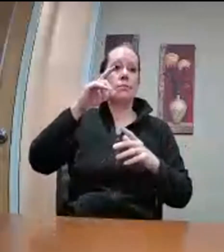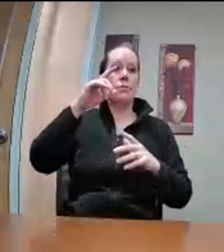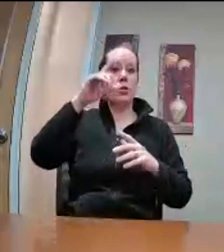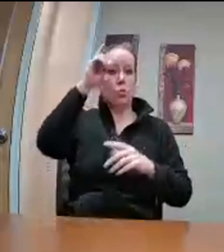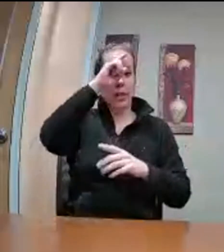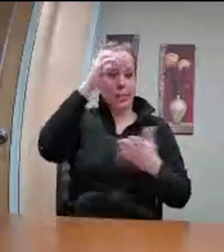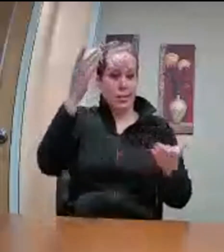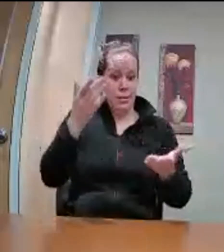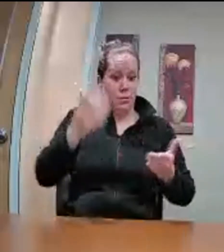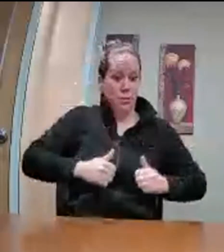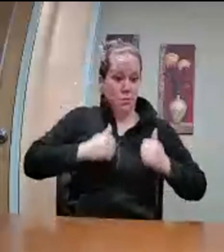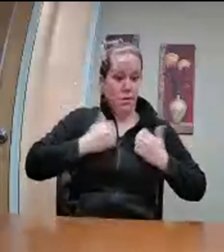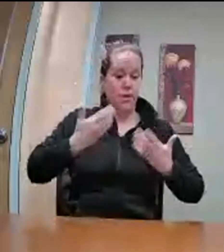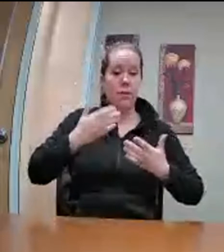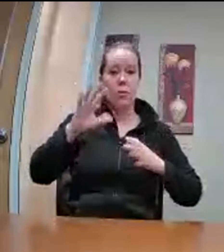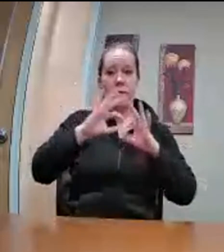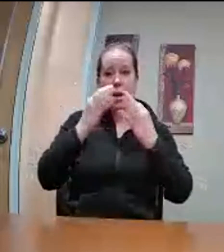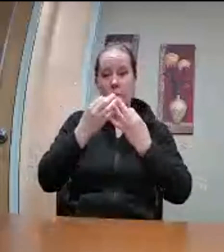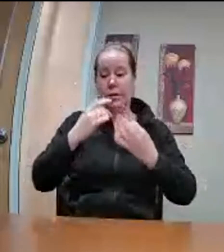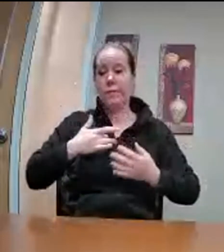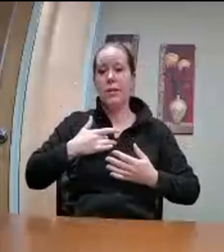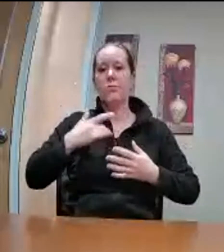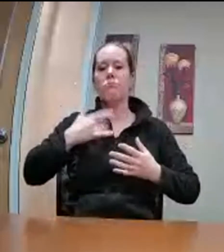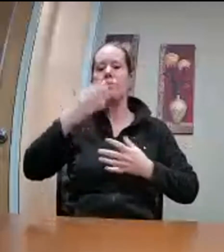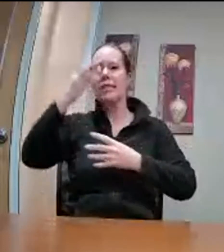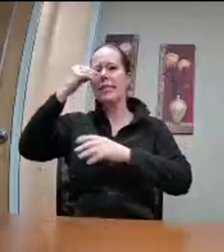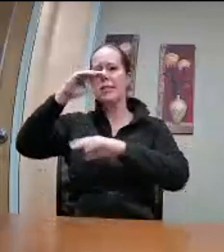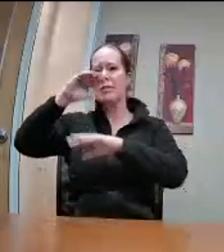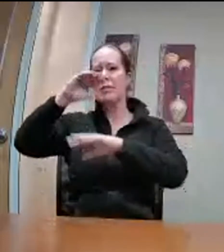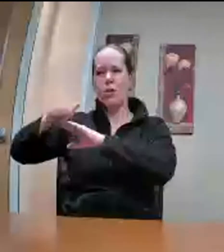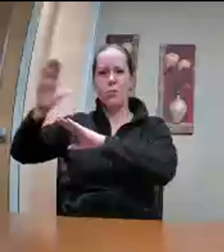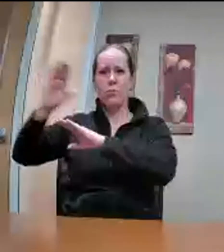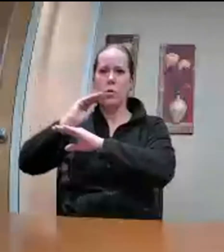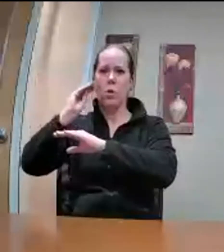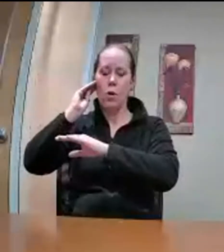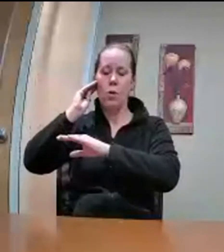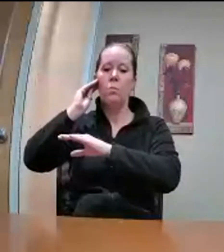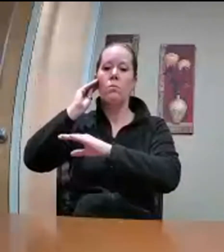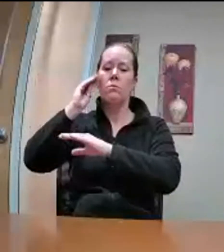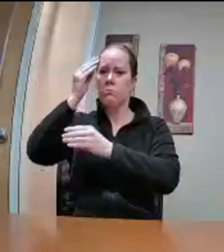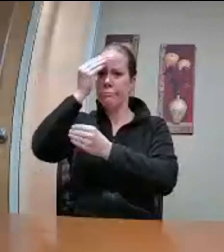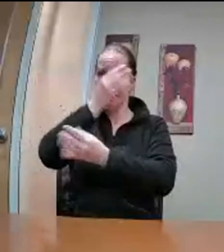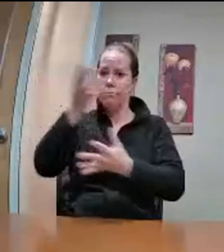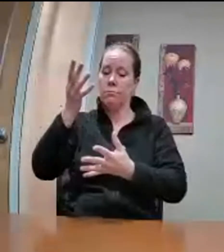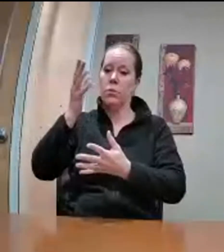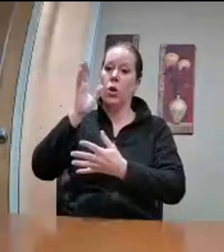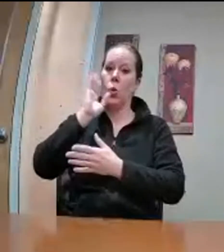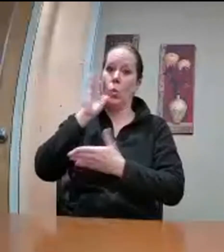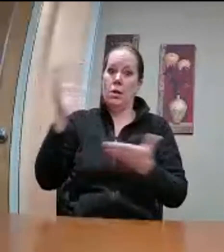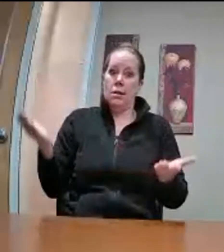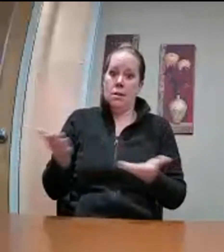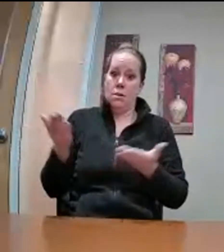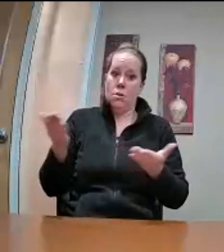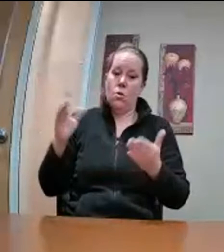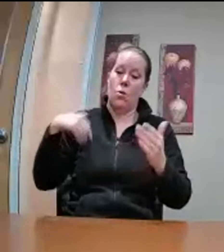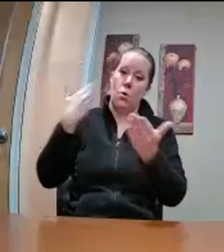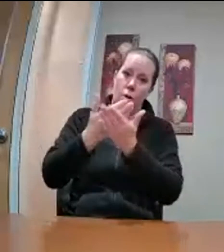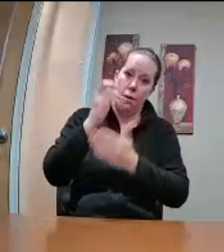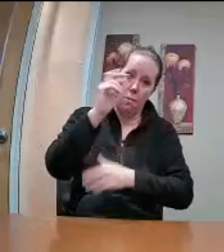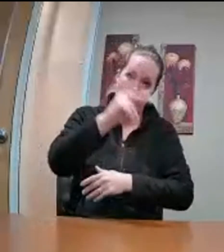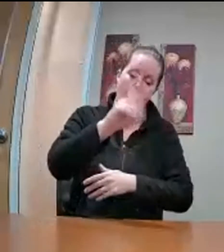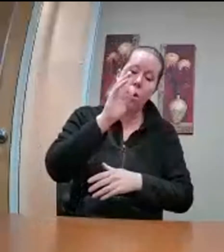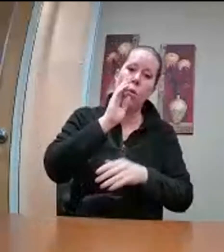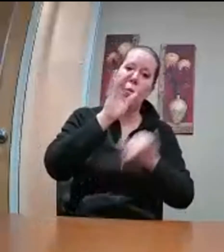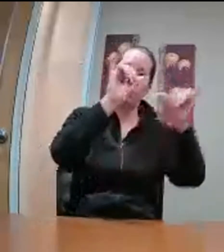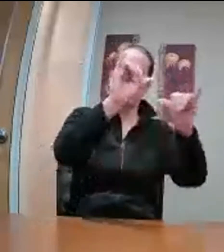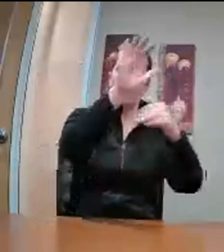home overnight, please be aware that when they return, they will be placed in isolation pending a negative PCR